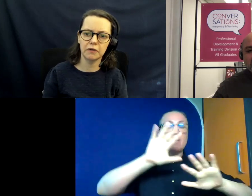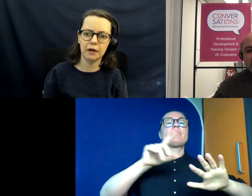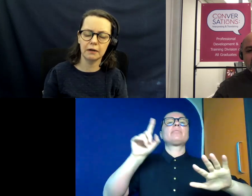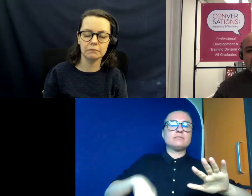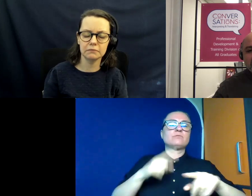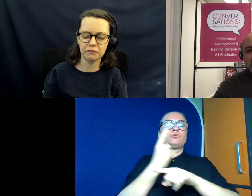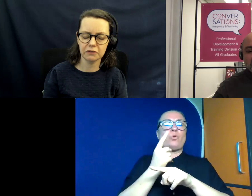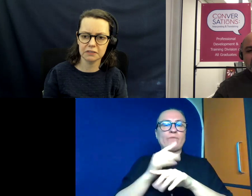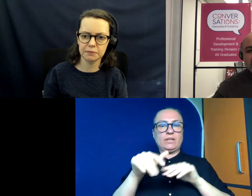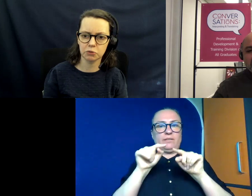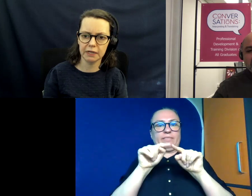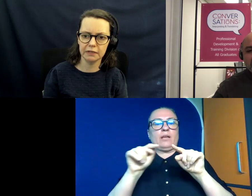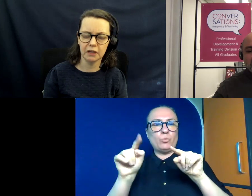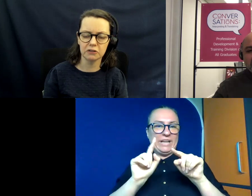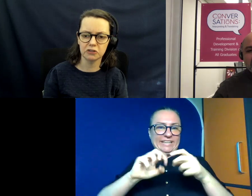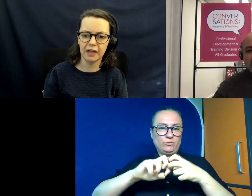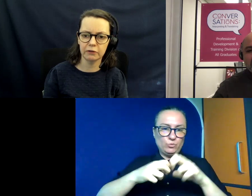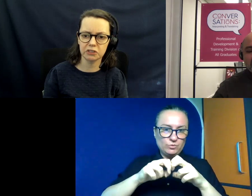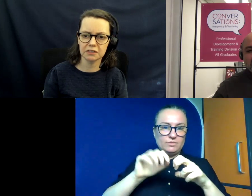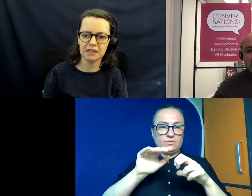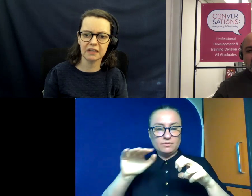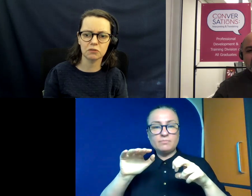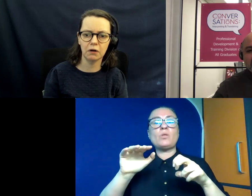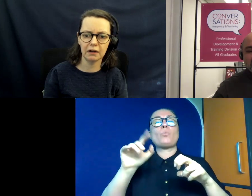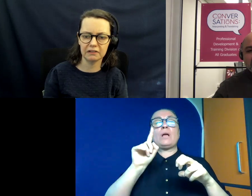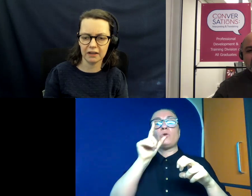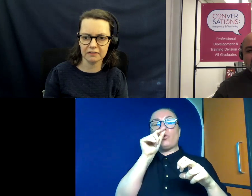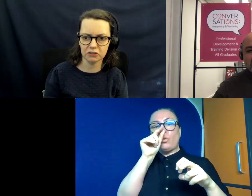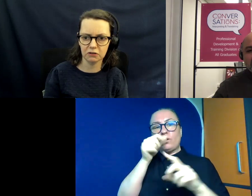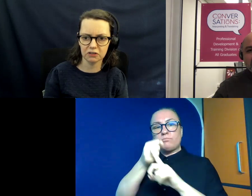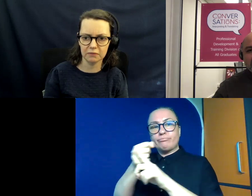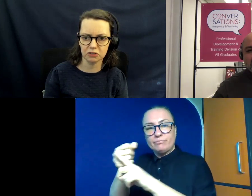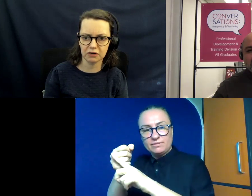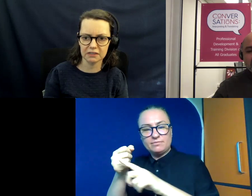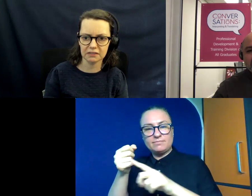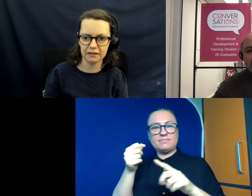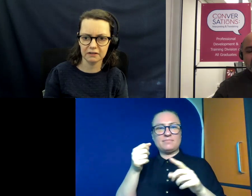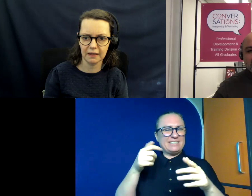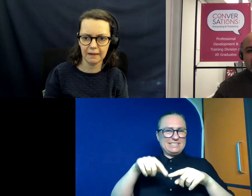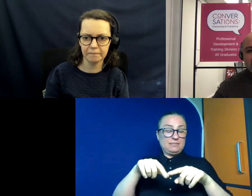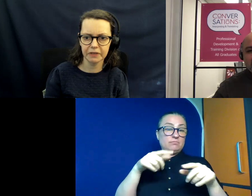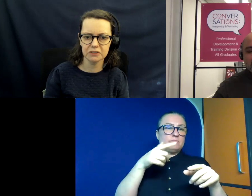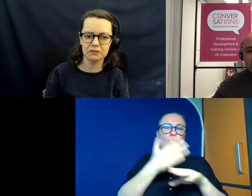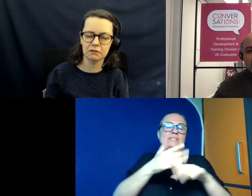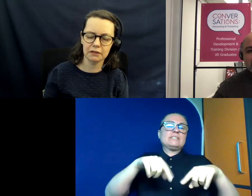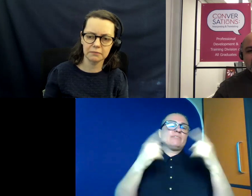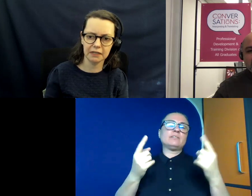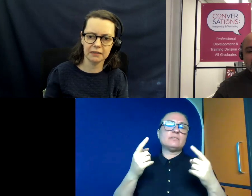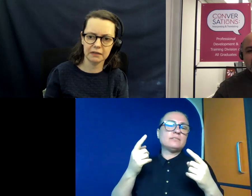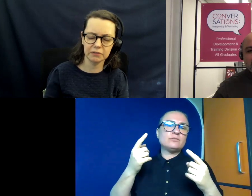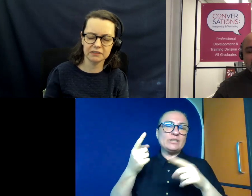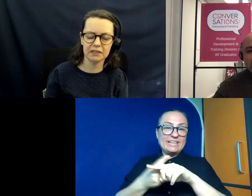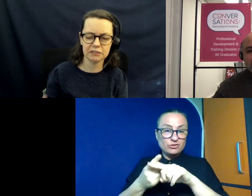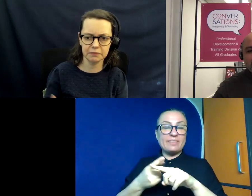of differences between the two languages, and that's why it takes such a long time to translate. So it's around making